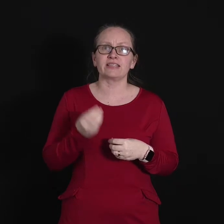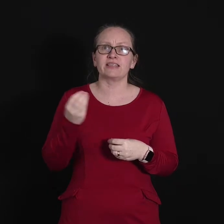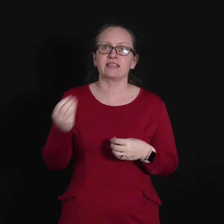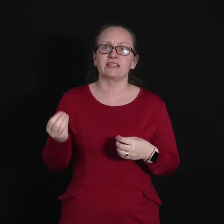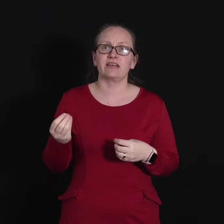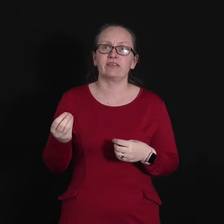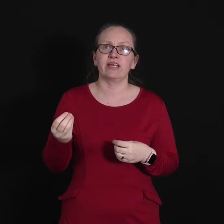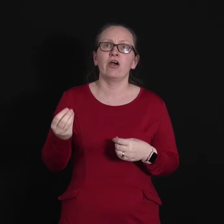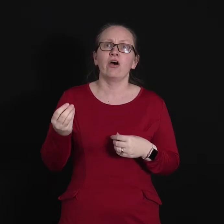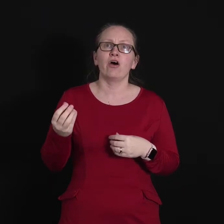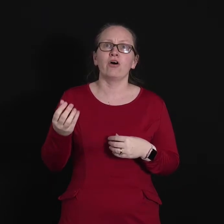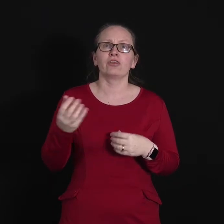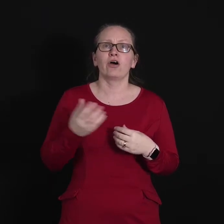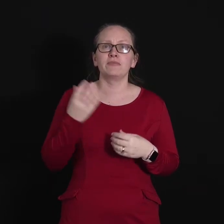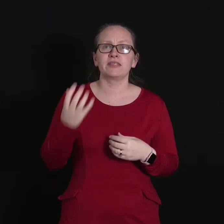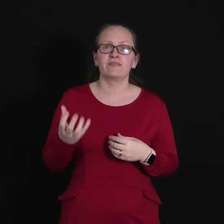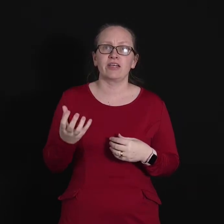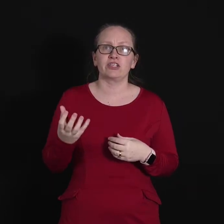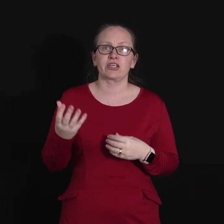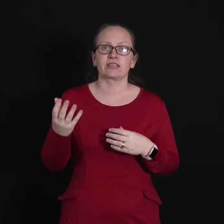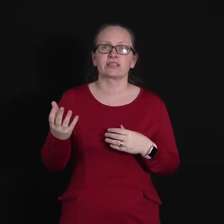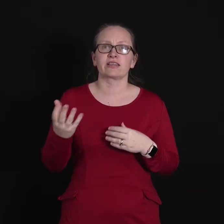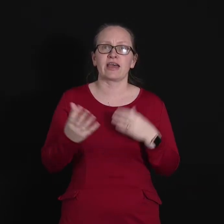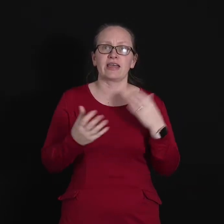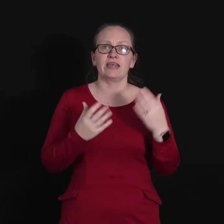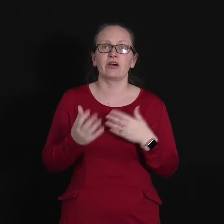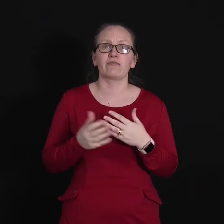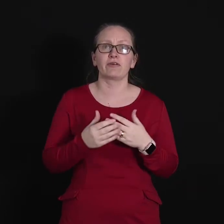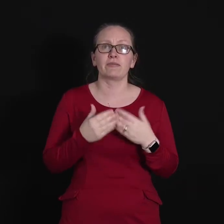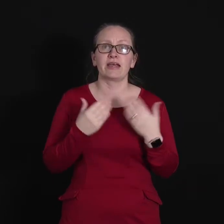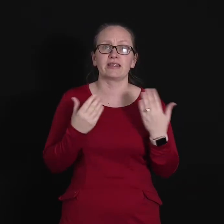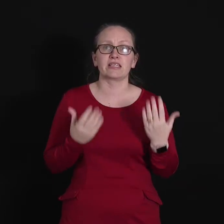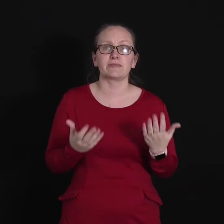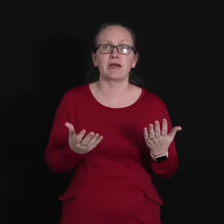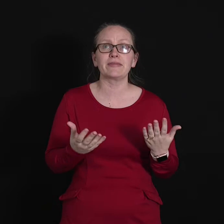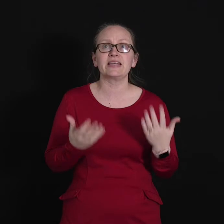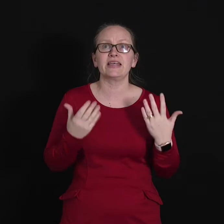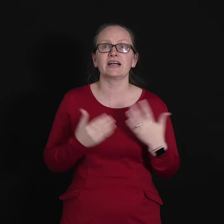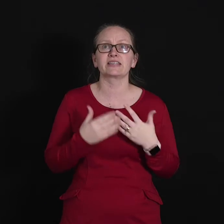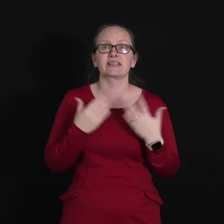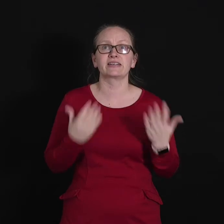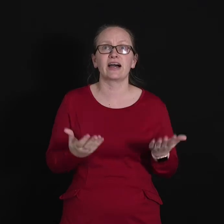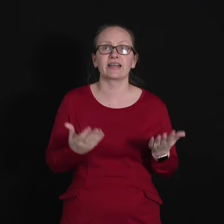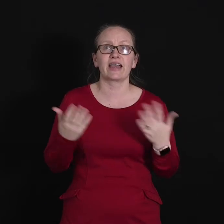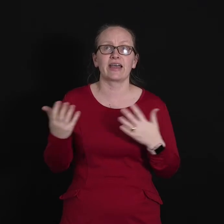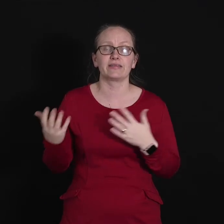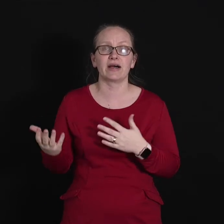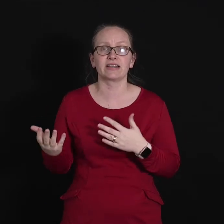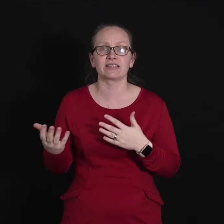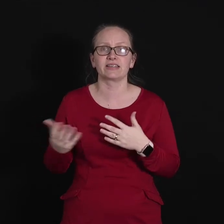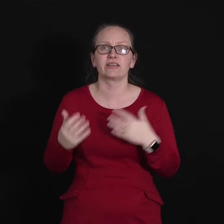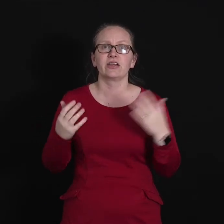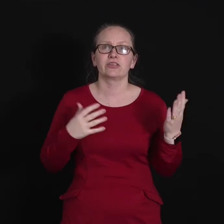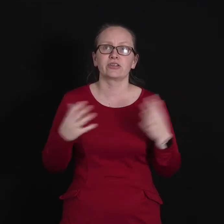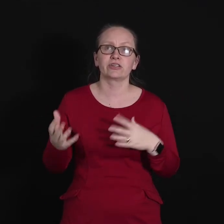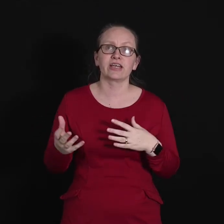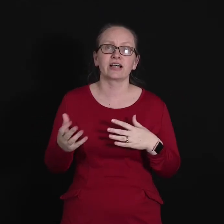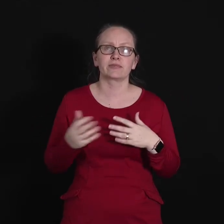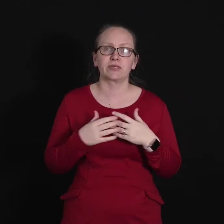this theory on observations that he got from an experiment he asked Geiger and Marsden to conduct